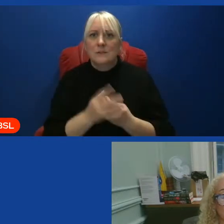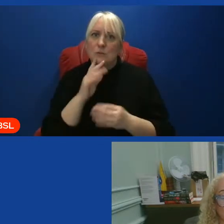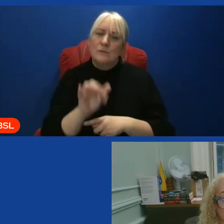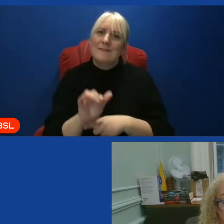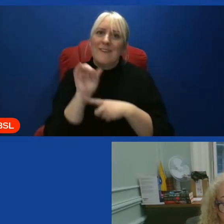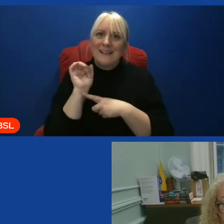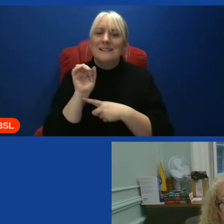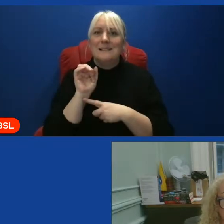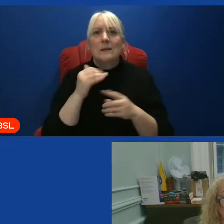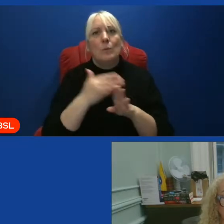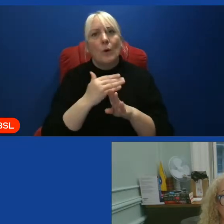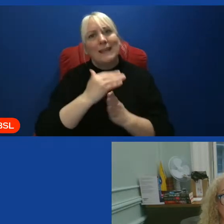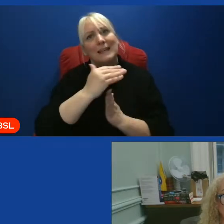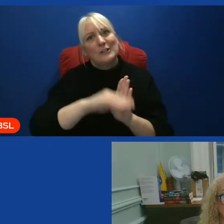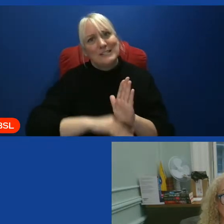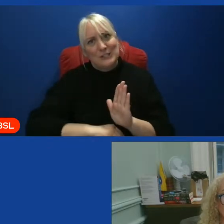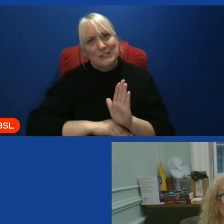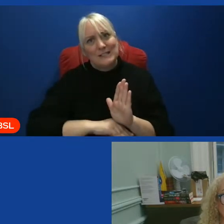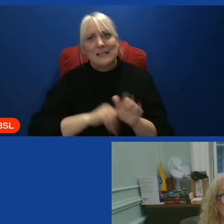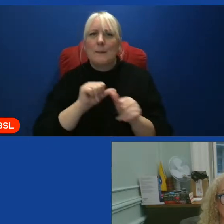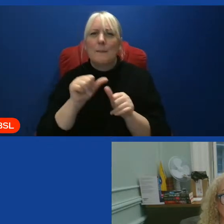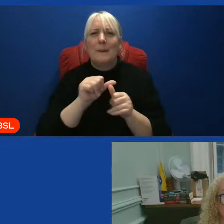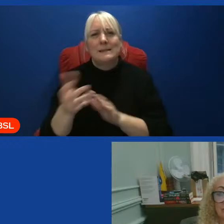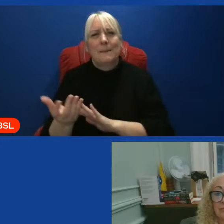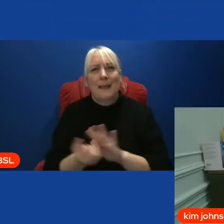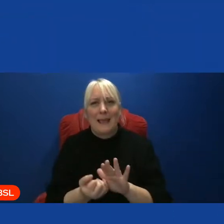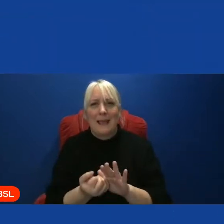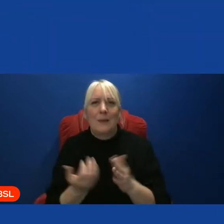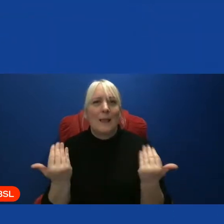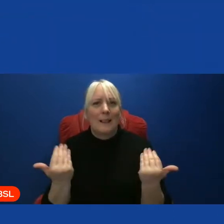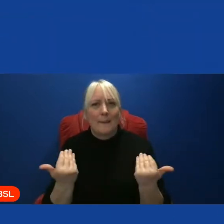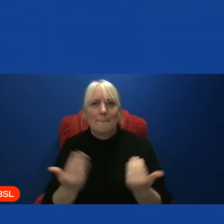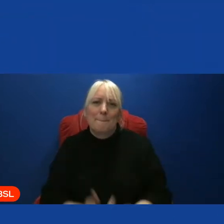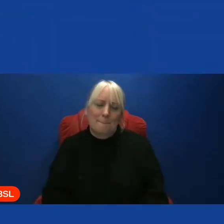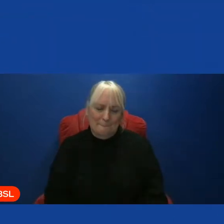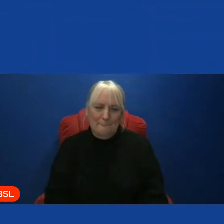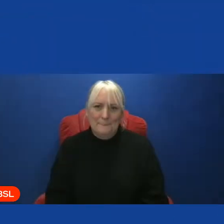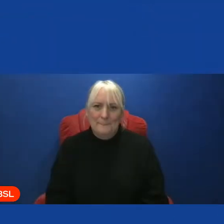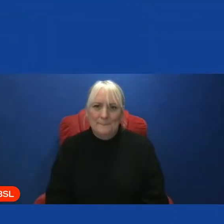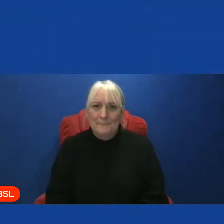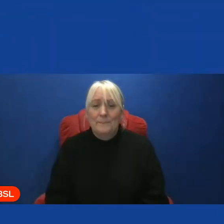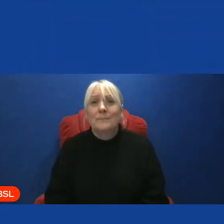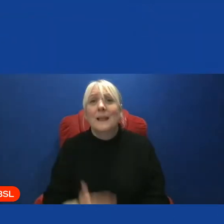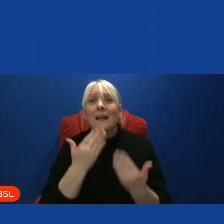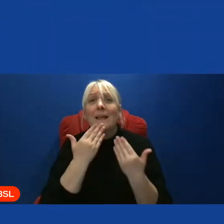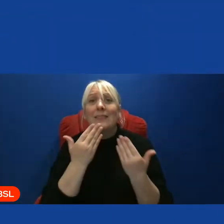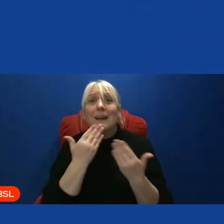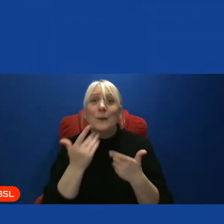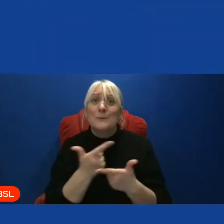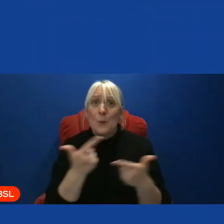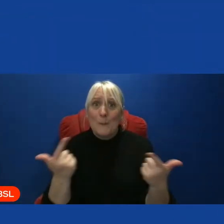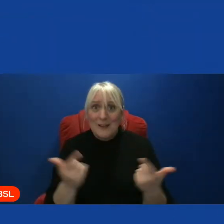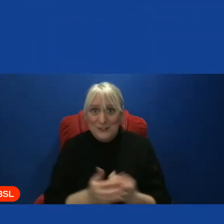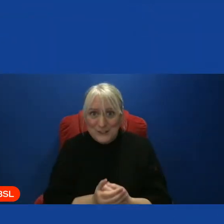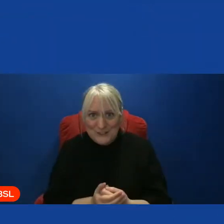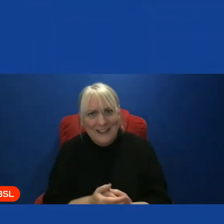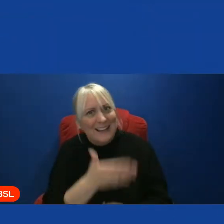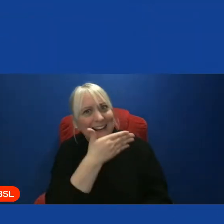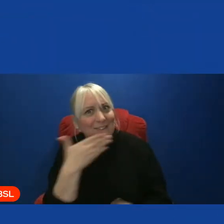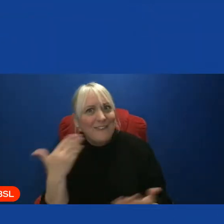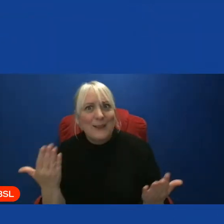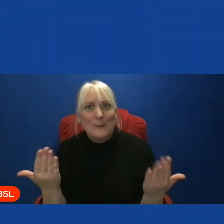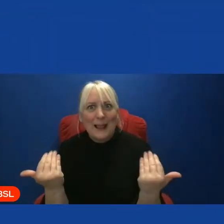pay. Kim, a really warm welcome, over to you. And I'd just say thank you so much for that lovely